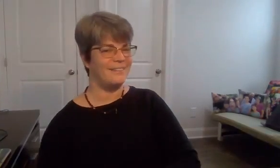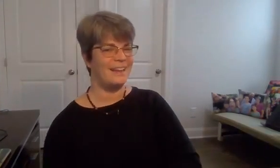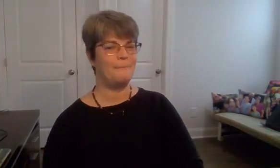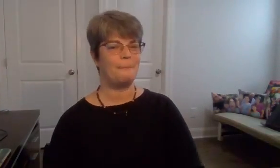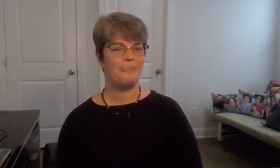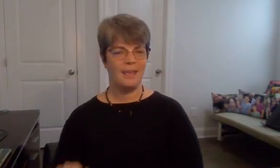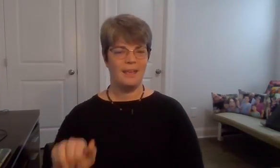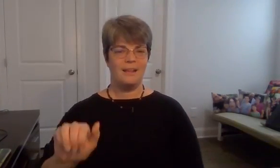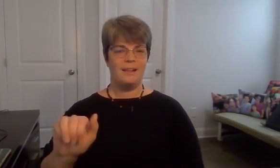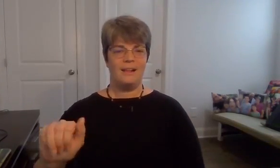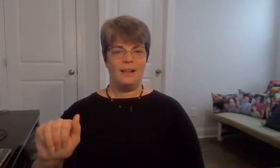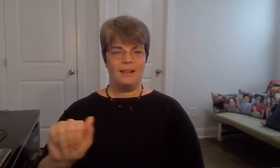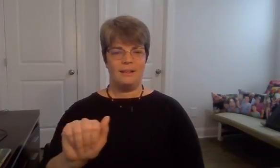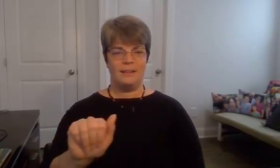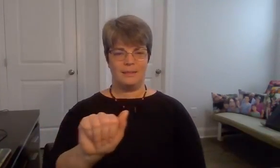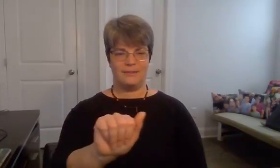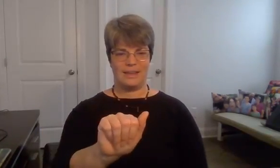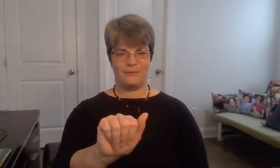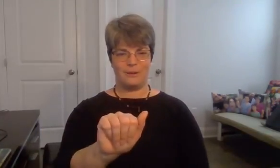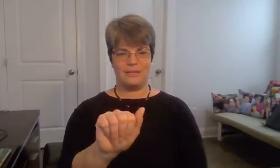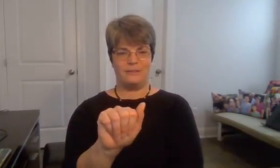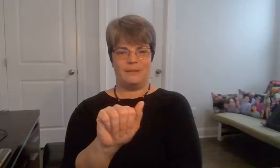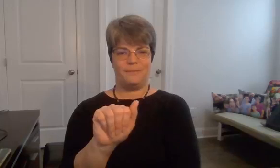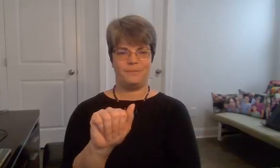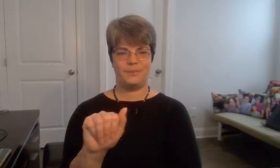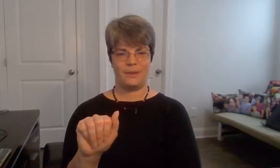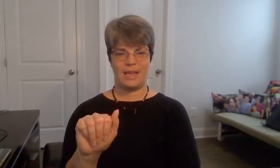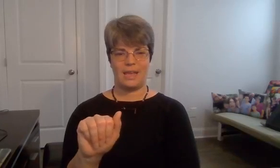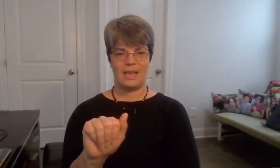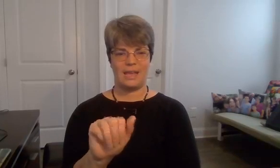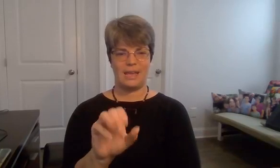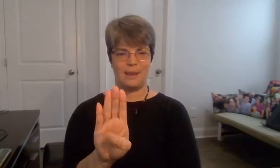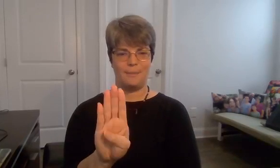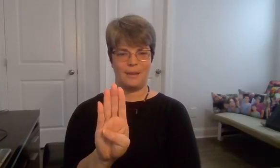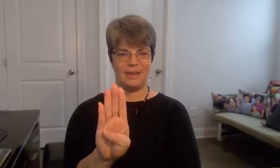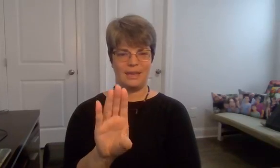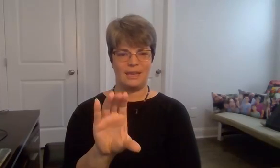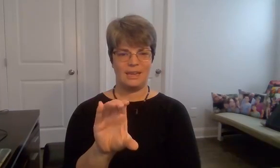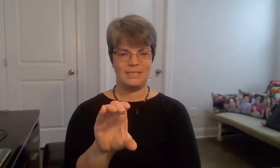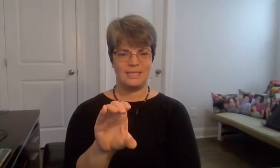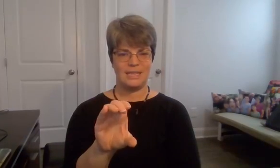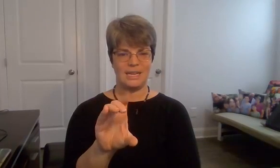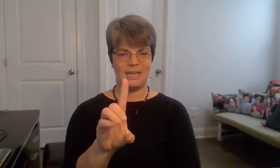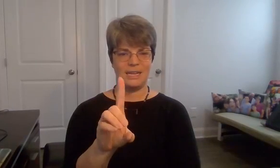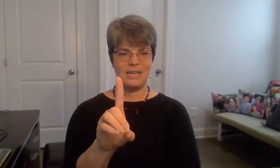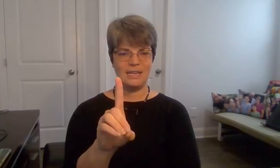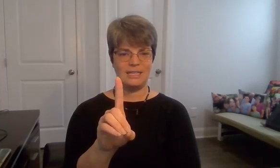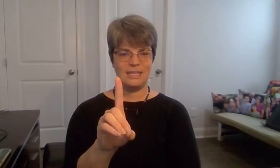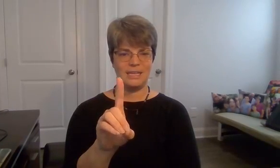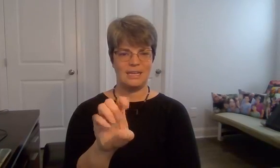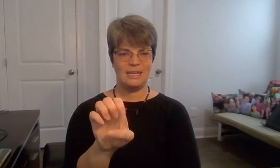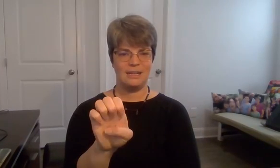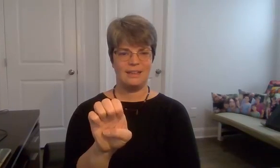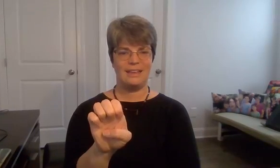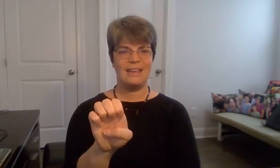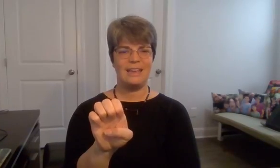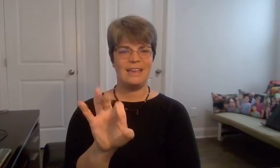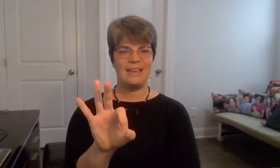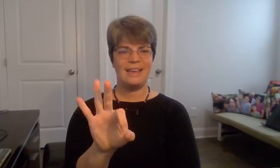ready? Let me see if I can get in front of myself. So A, B, C, D, E,